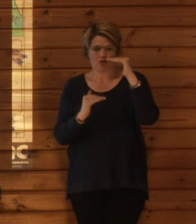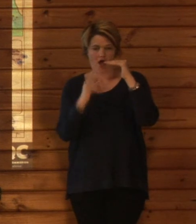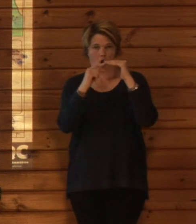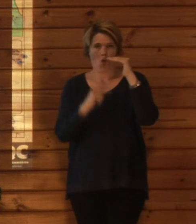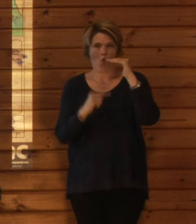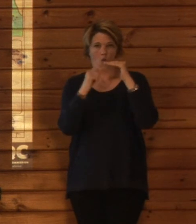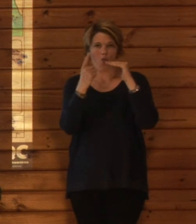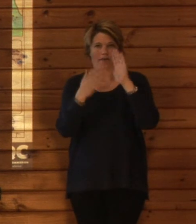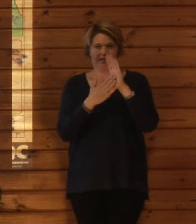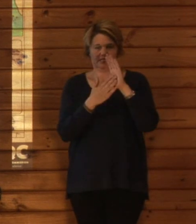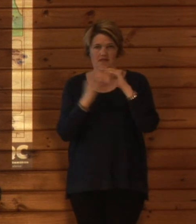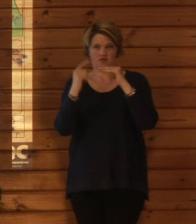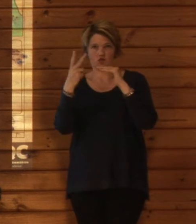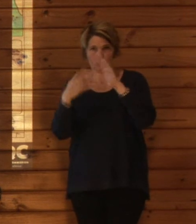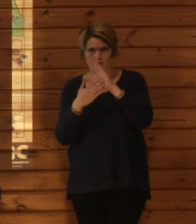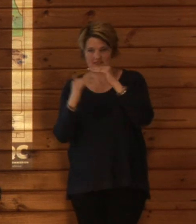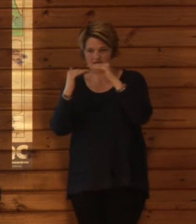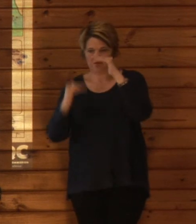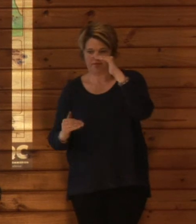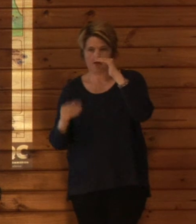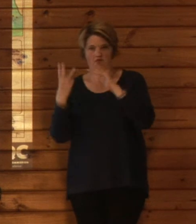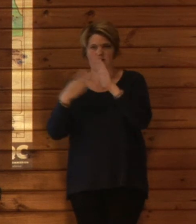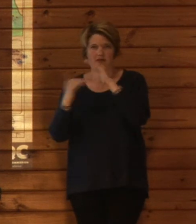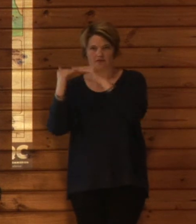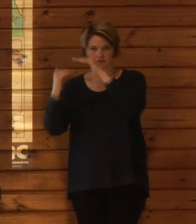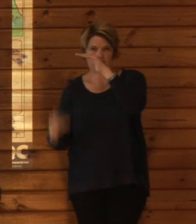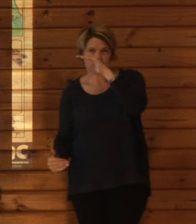there's a bit of variation across the city in the level of groundwater.